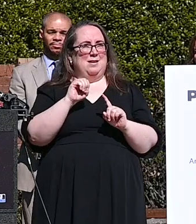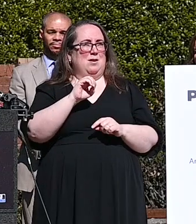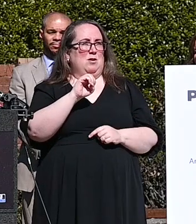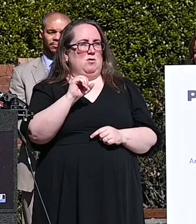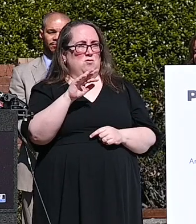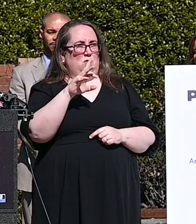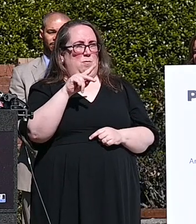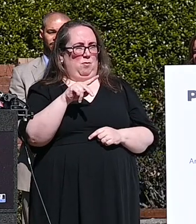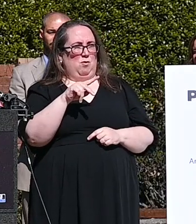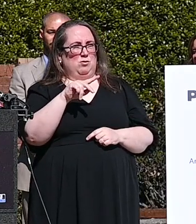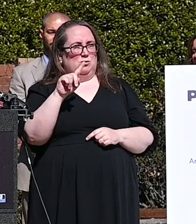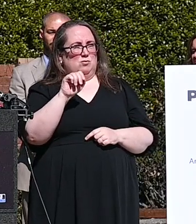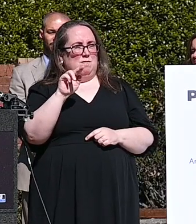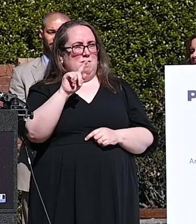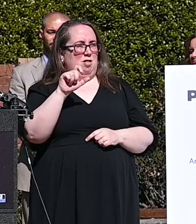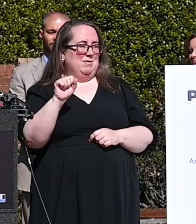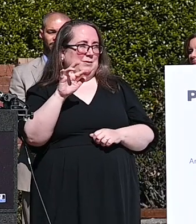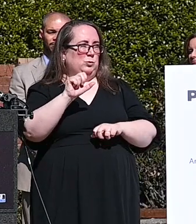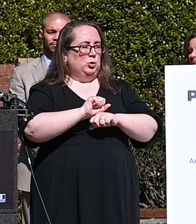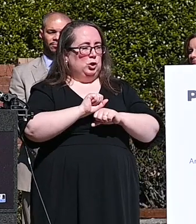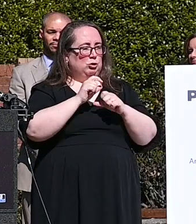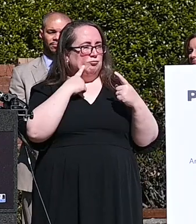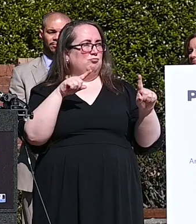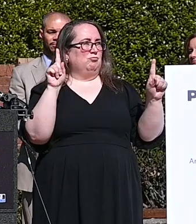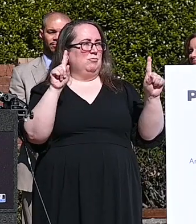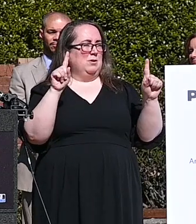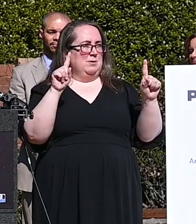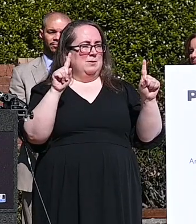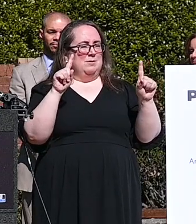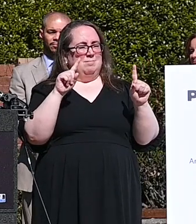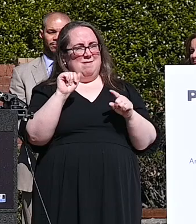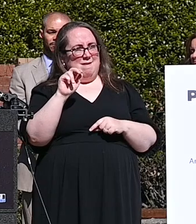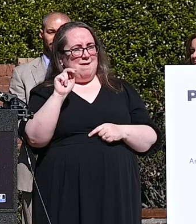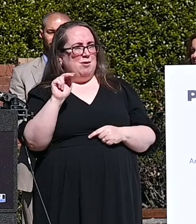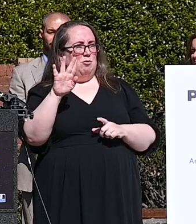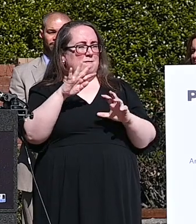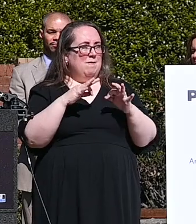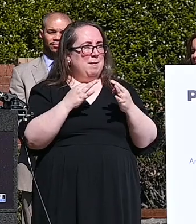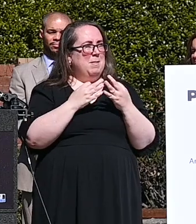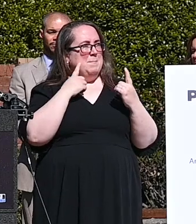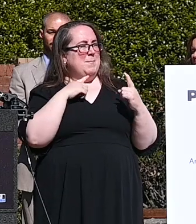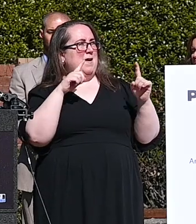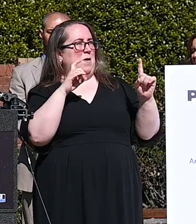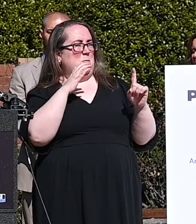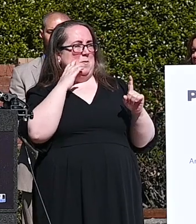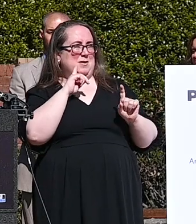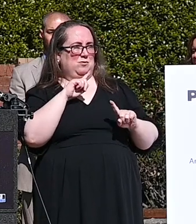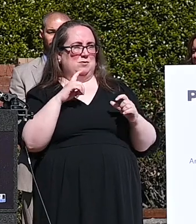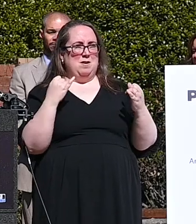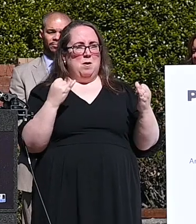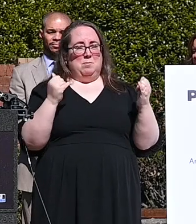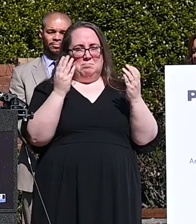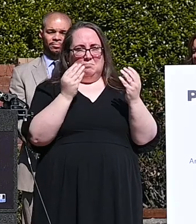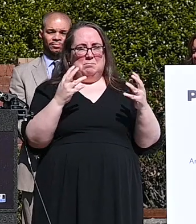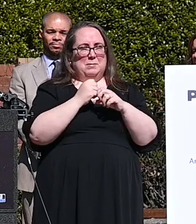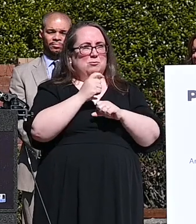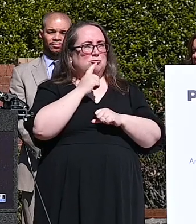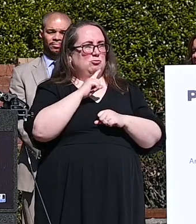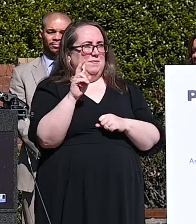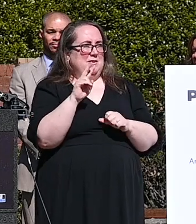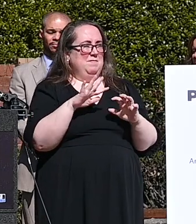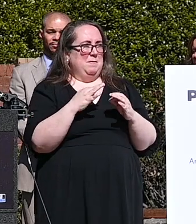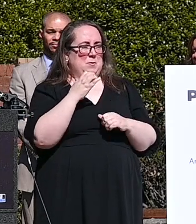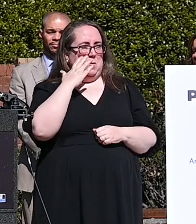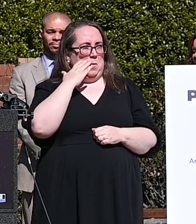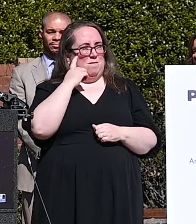Zufall's tireless work paid off. We got justice for Ann and her family. And I want to ensure the families of victims in our